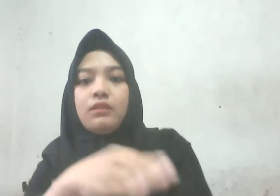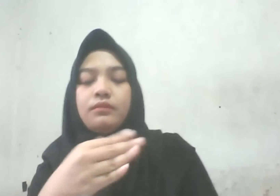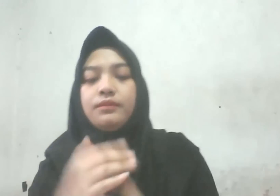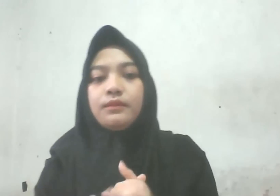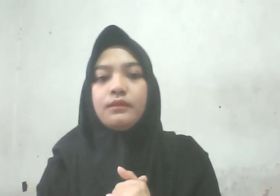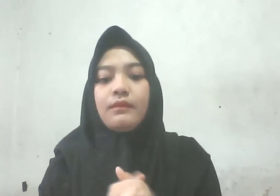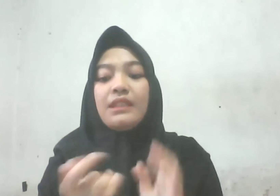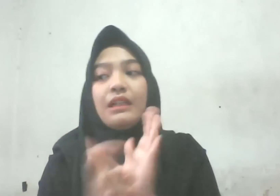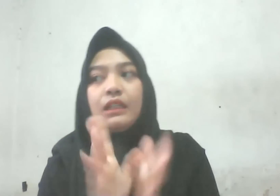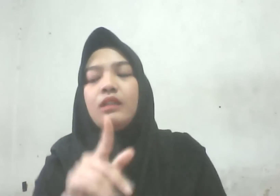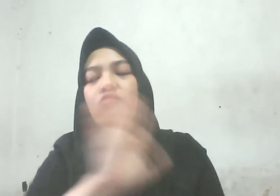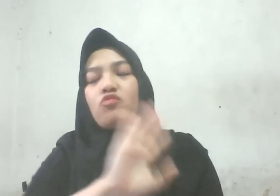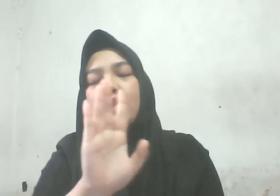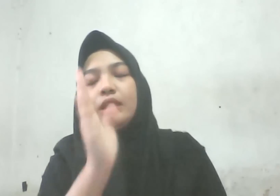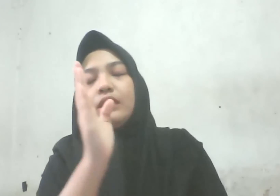Non-disabled people like me,